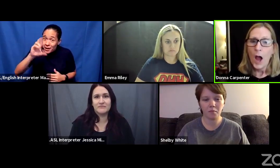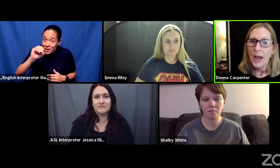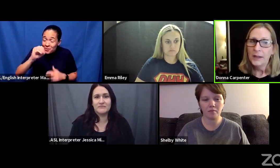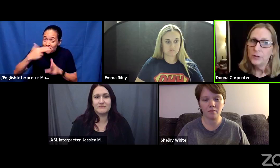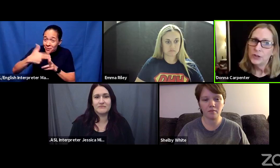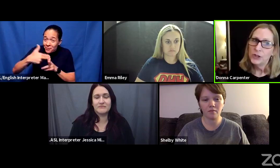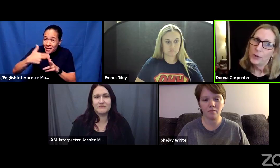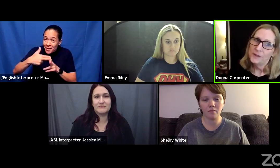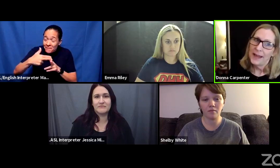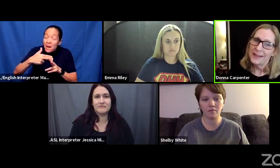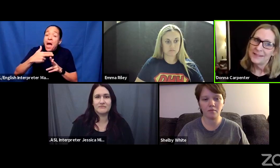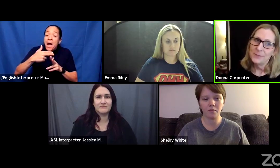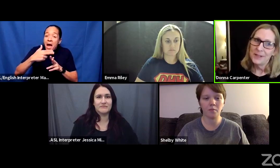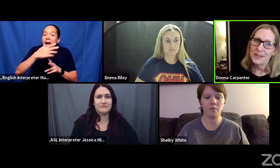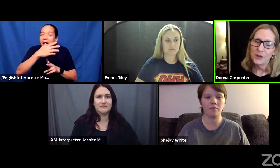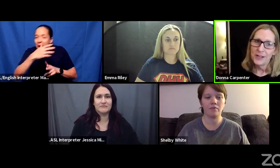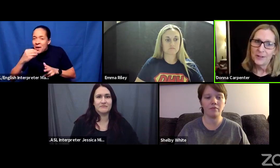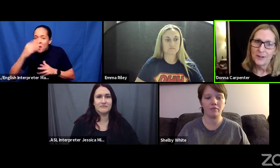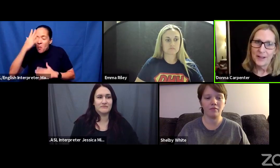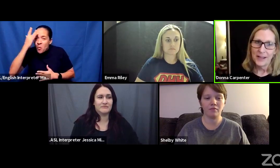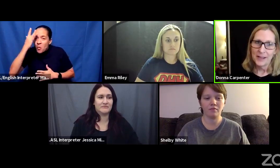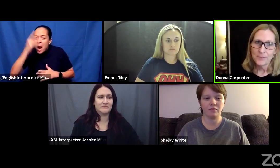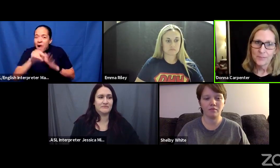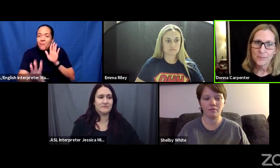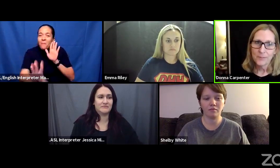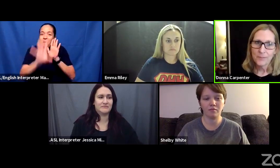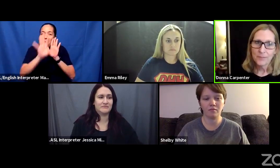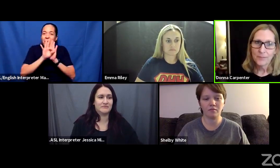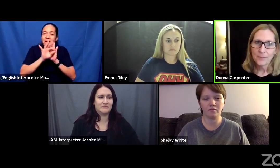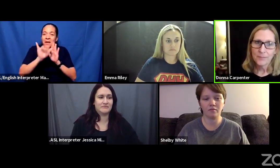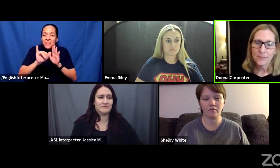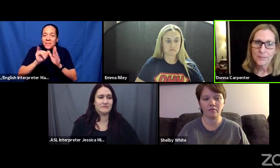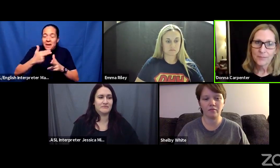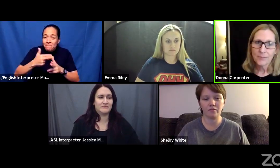and why you chose that to be your hero name?